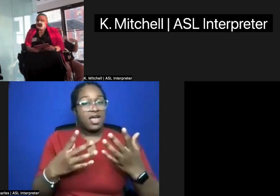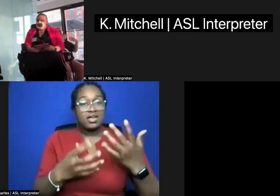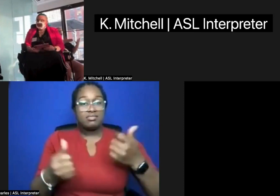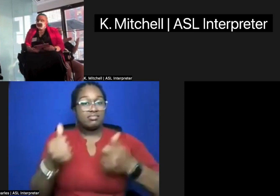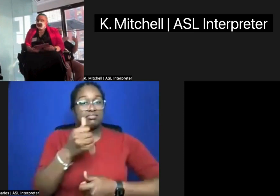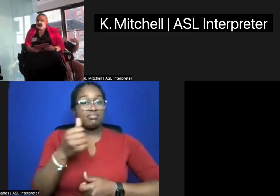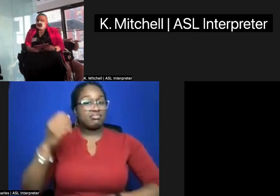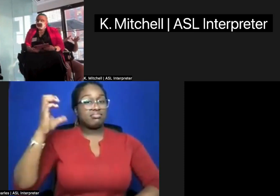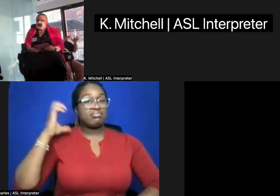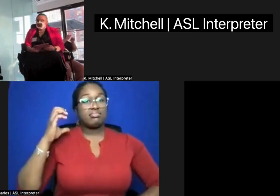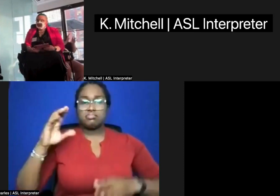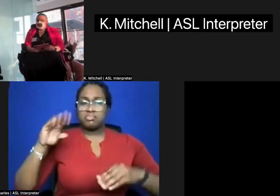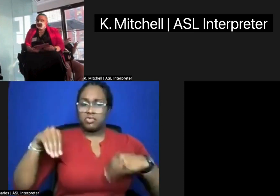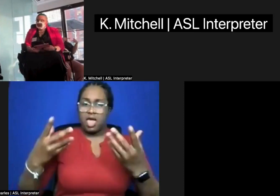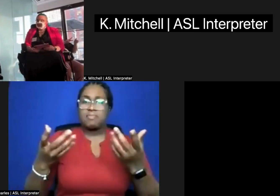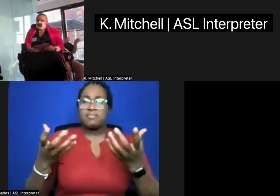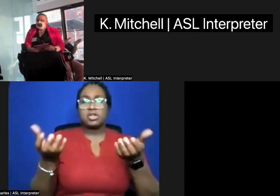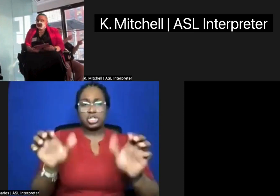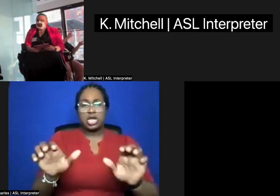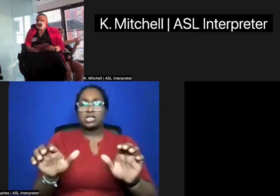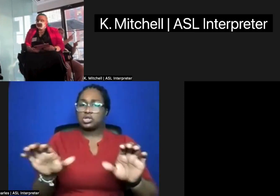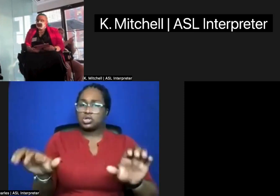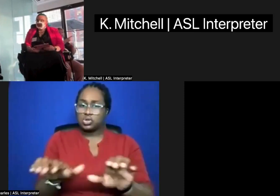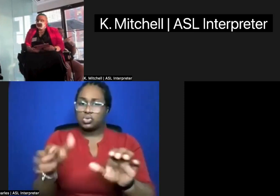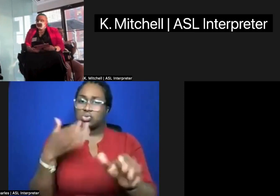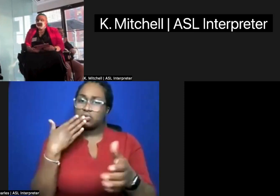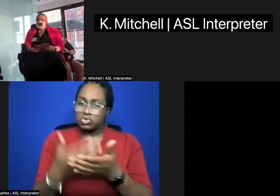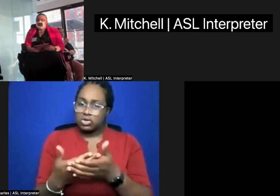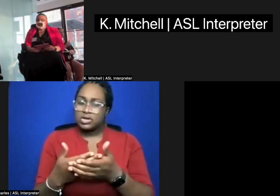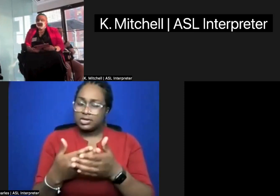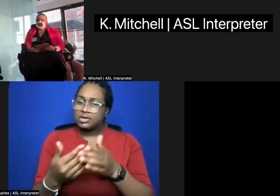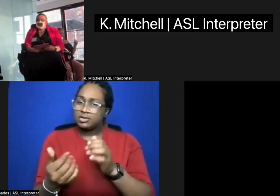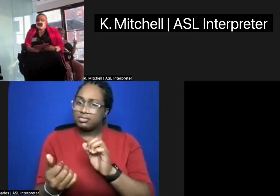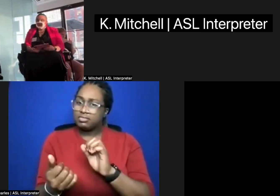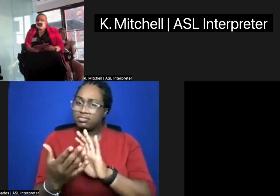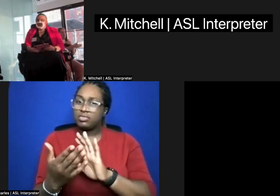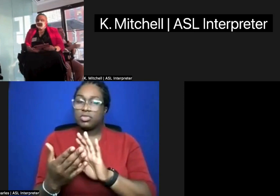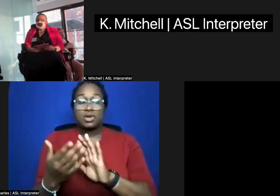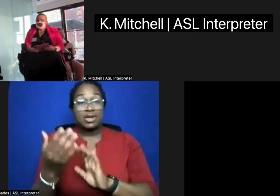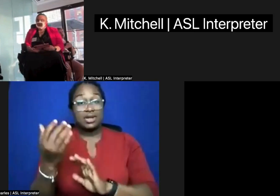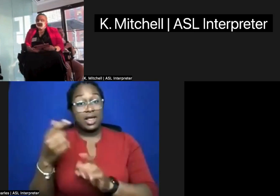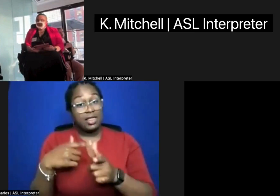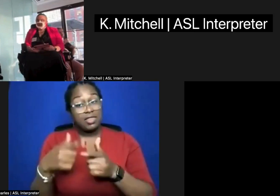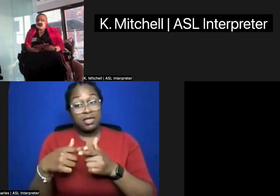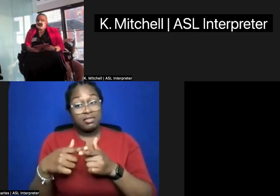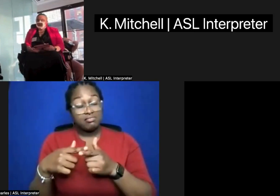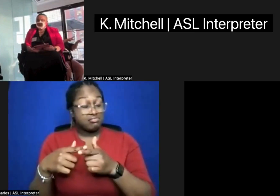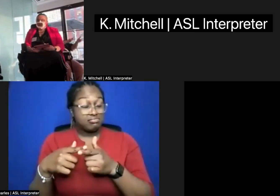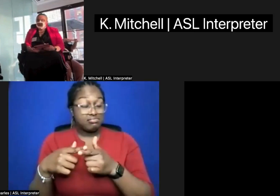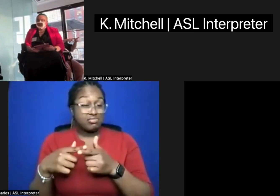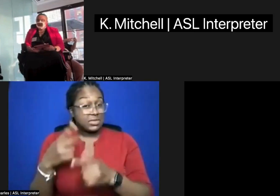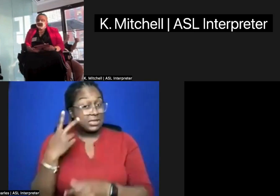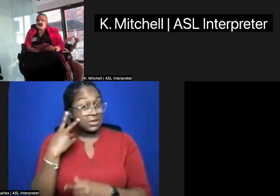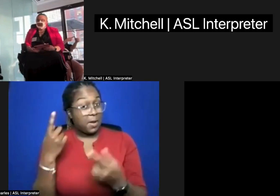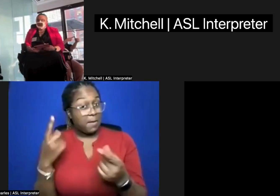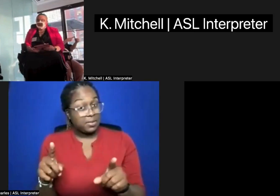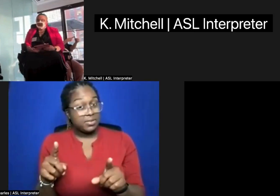to do the right thing, and when they don't, then go from there. But I think give them a shot to